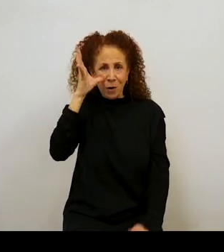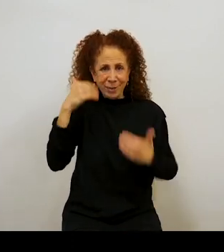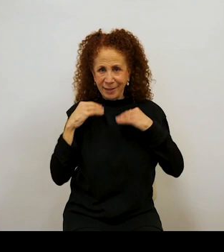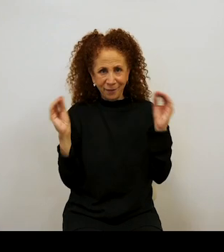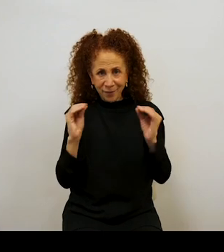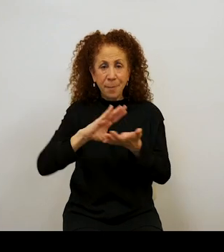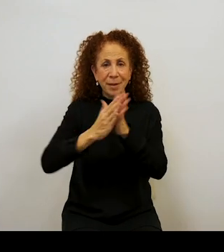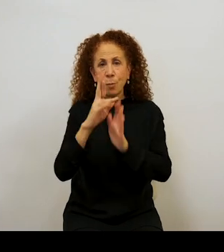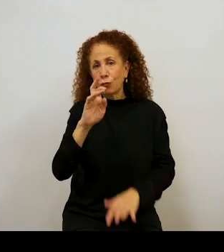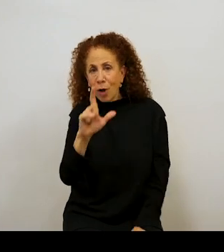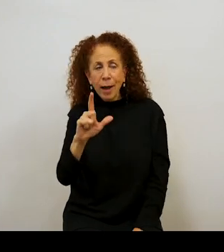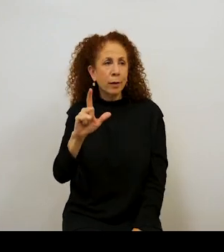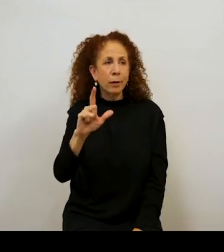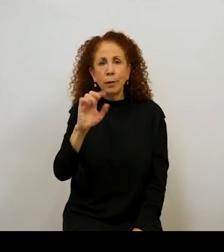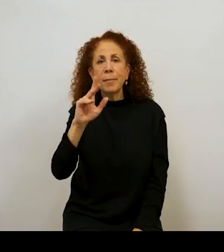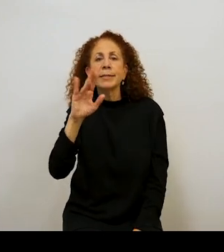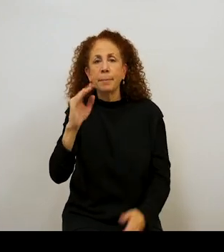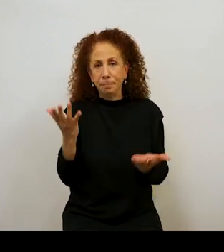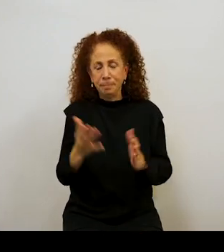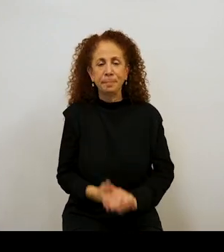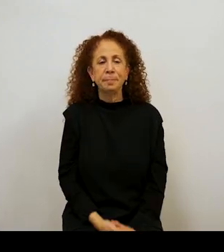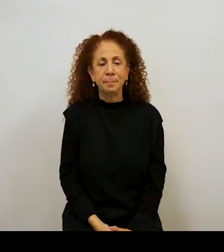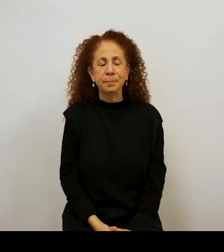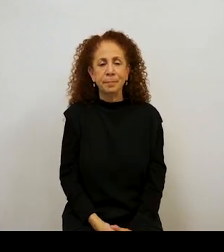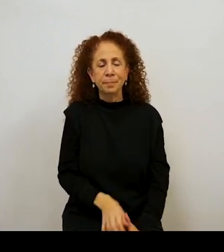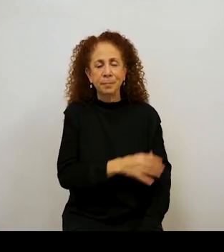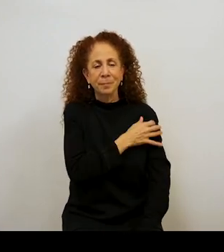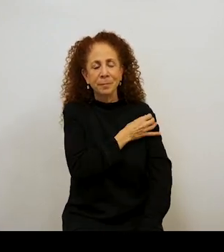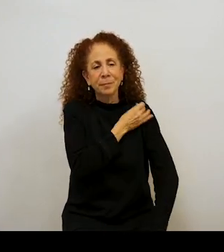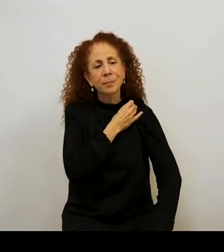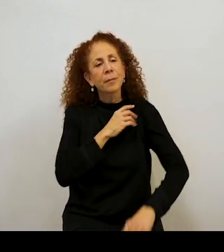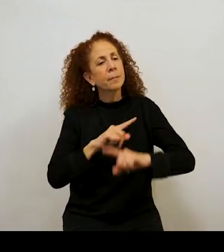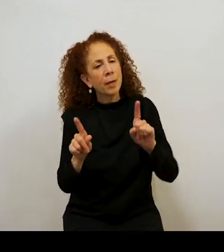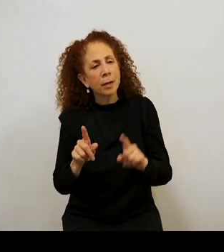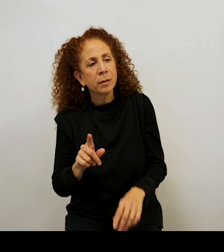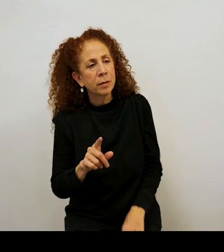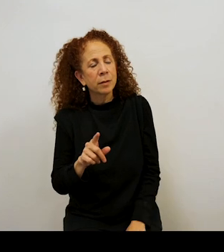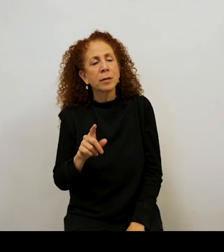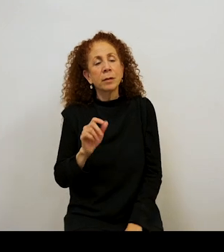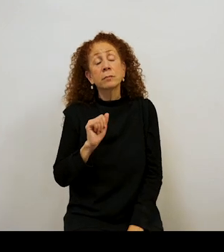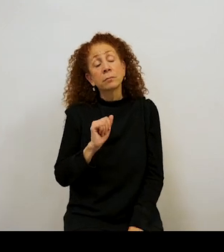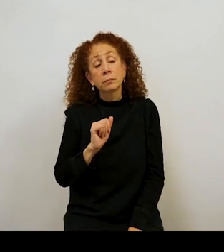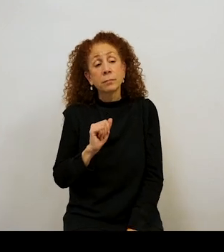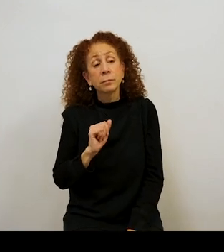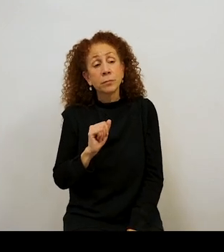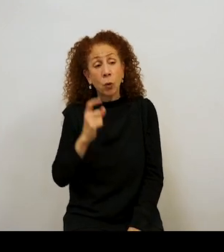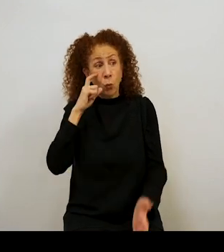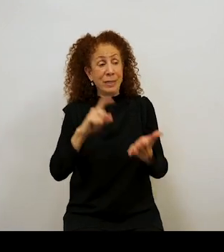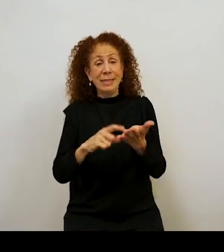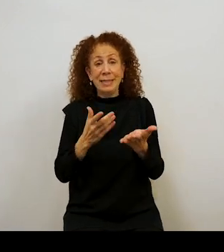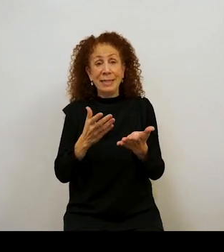a radical Muslim. And yet, when we look at, we see a kind of range